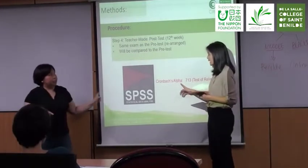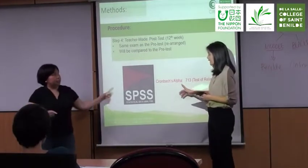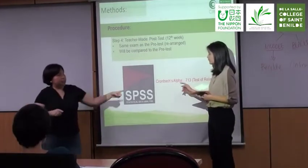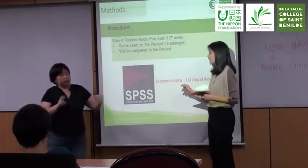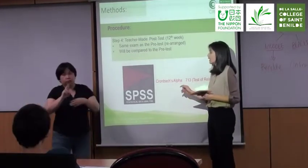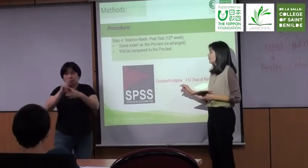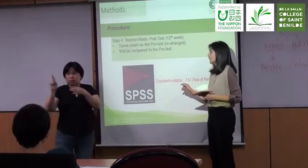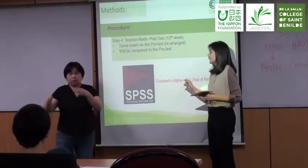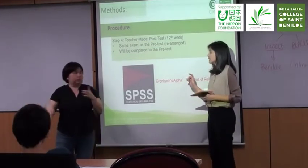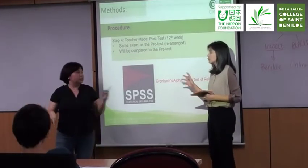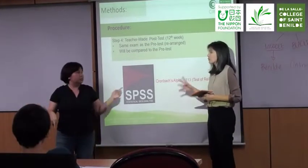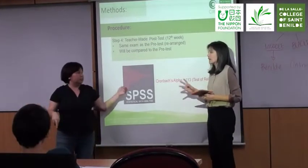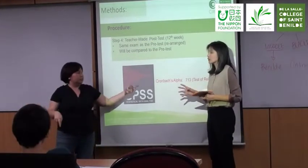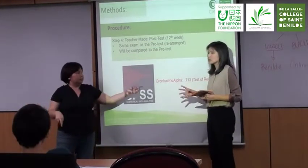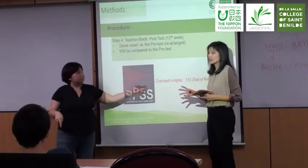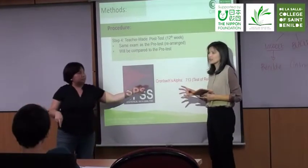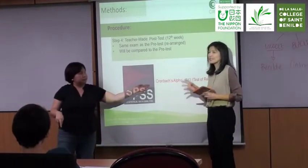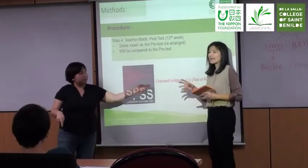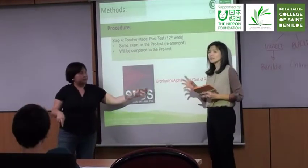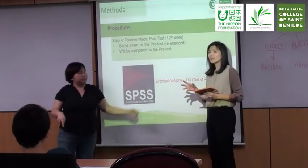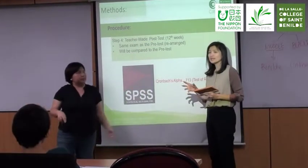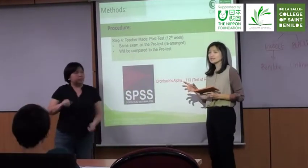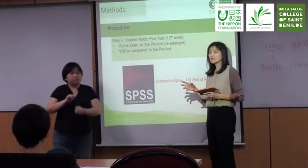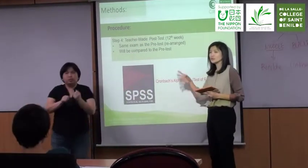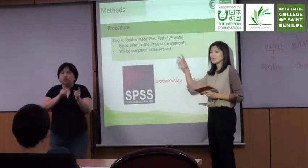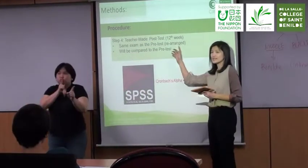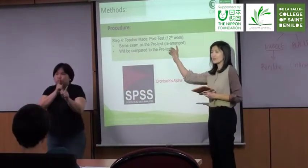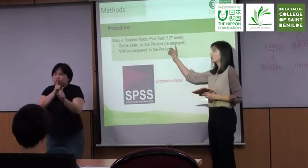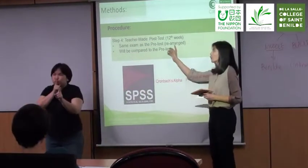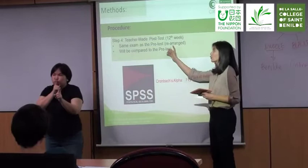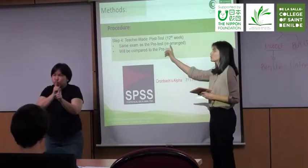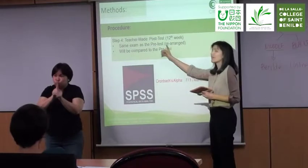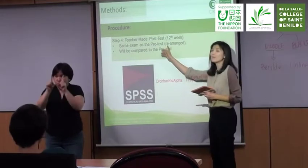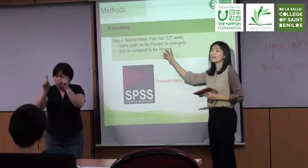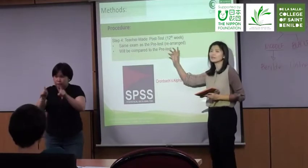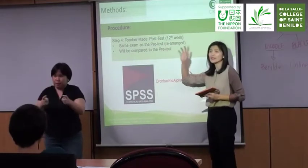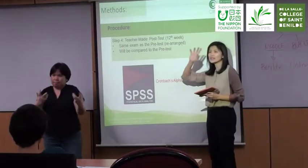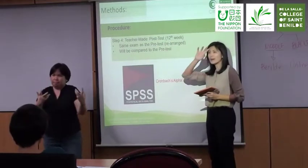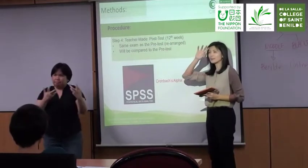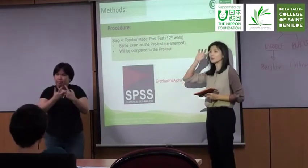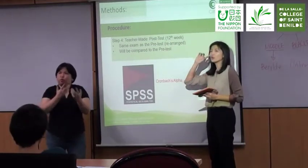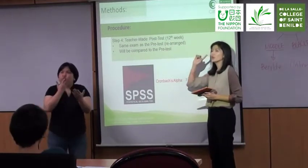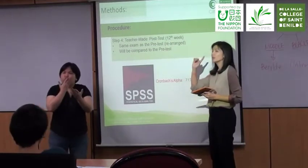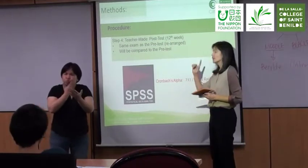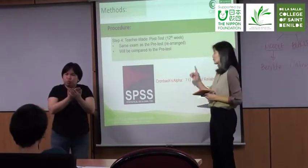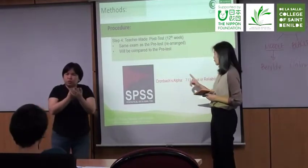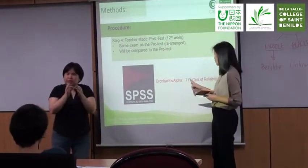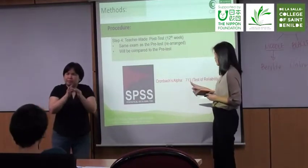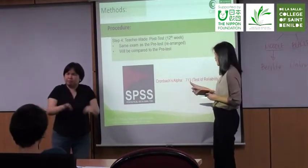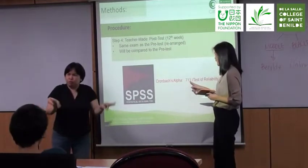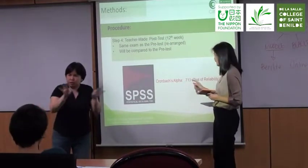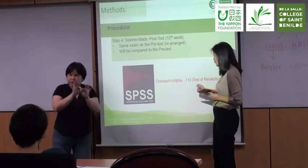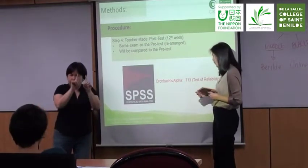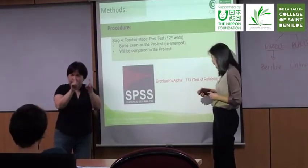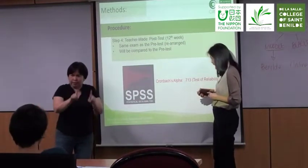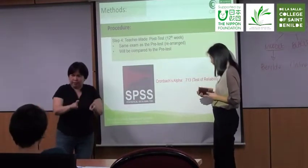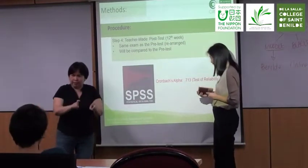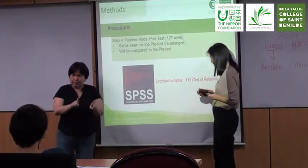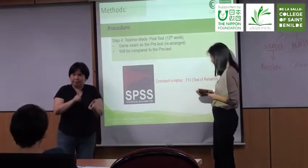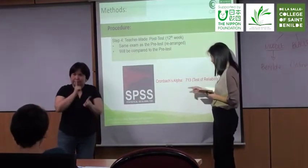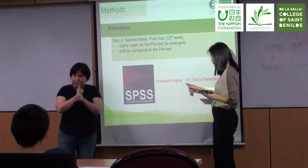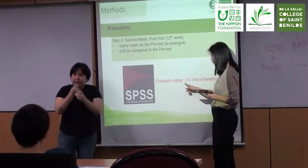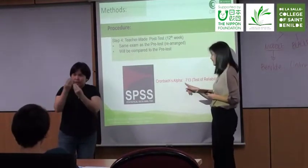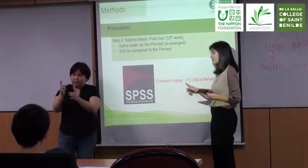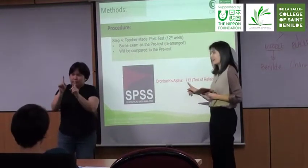cron back alpha, it is to measure the reliability ng exam ko, kung tama yung exam ko. So, ang nakuha ko